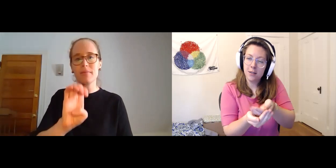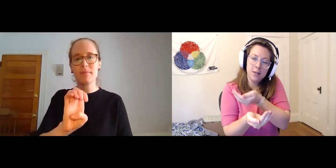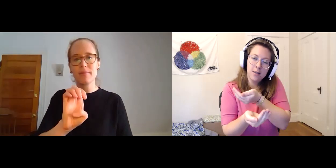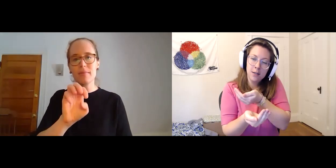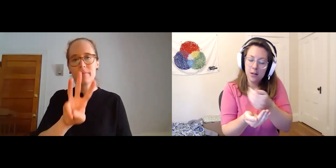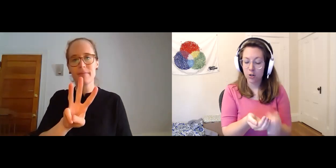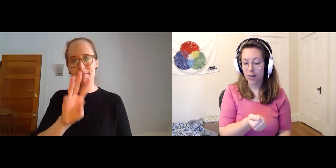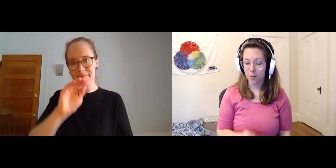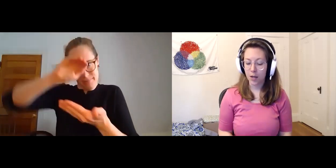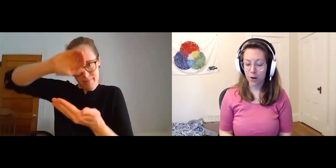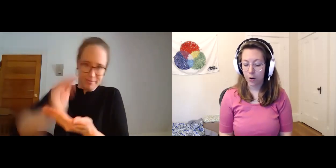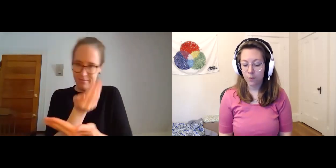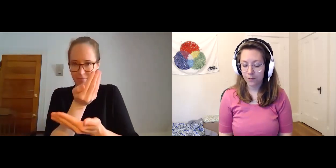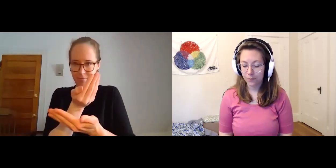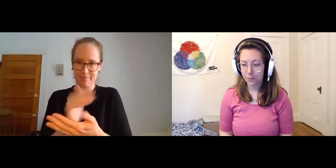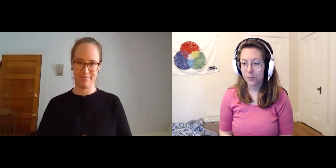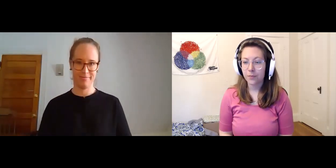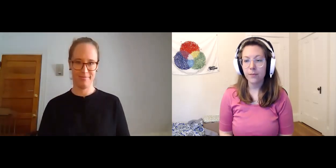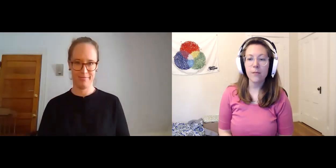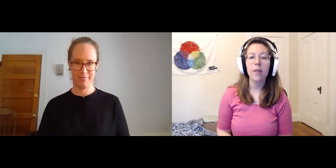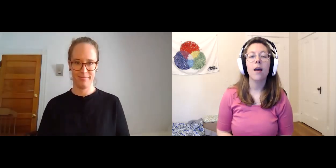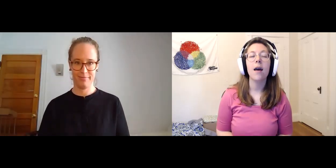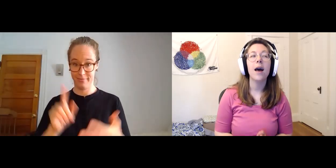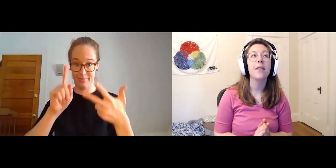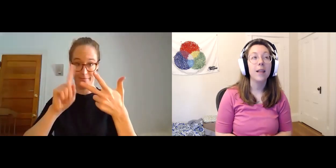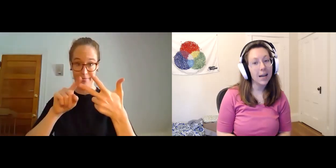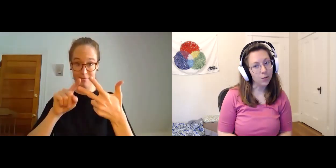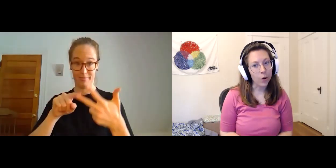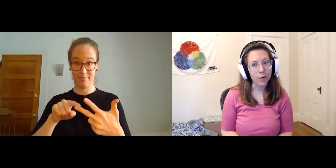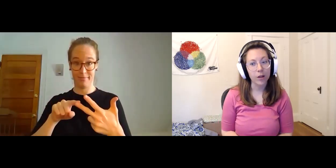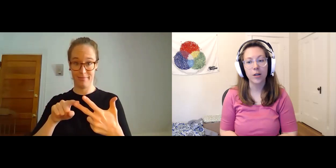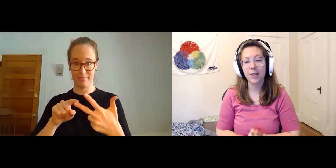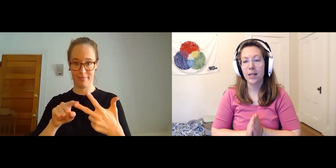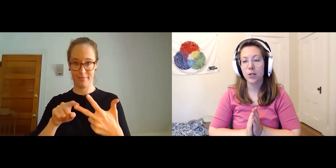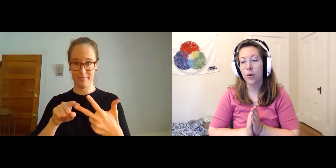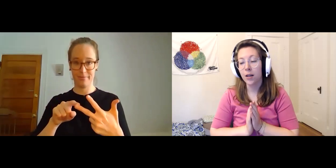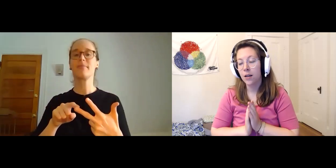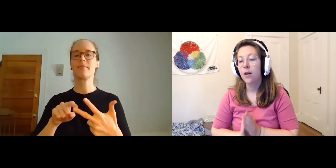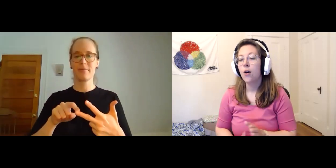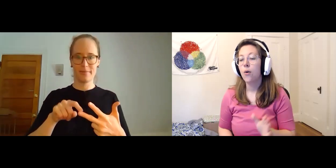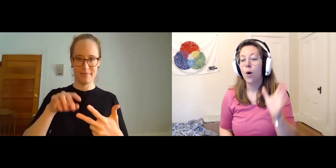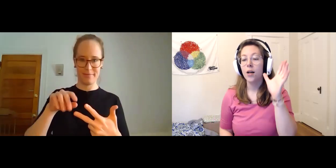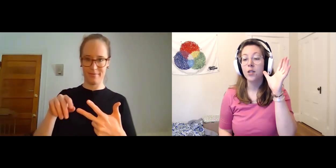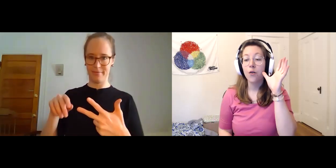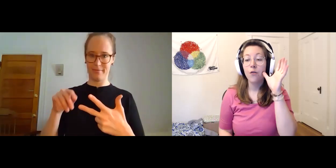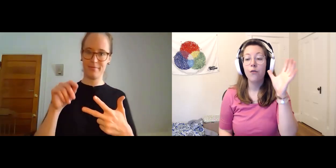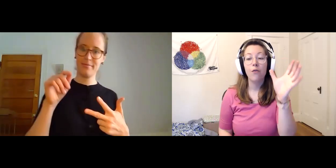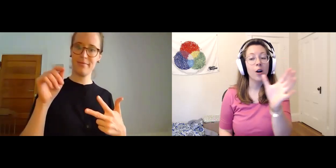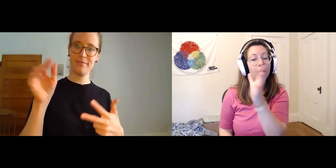hand to try something new. And the last word we learned in that story